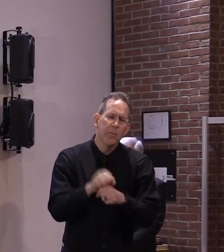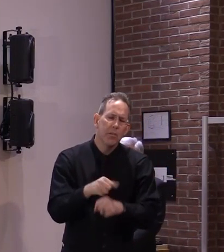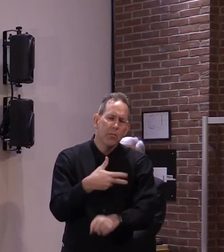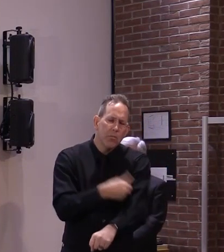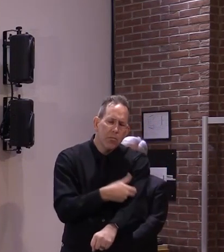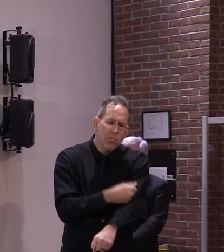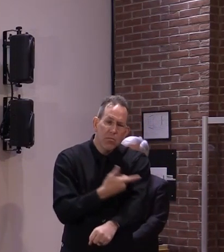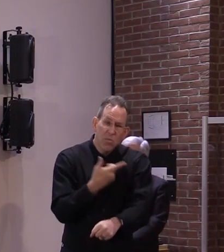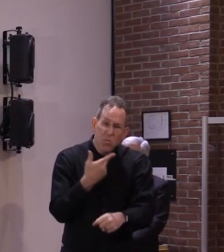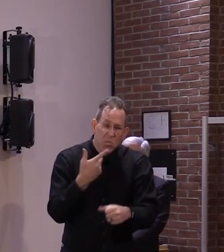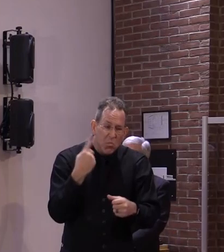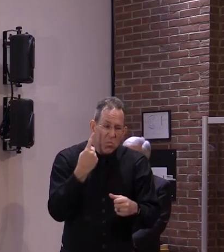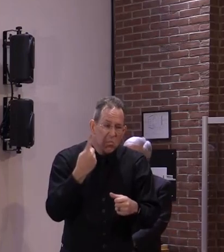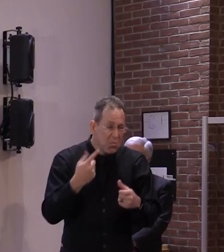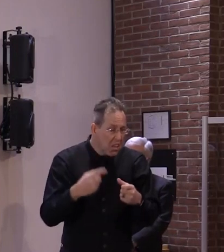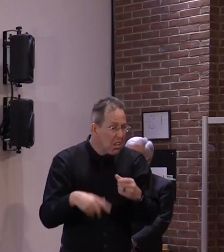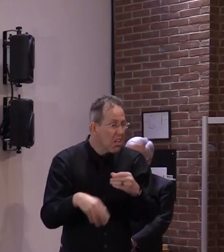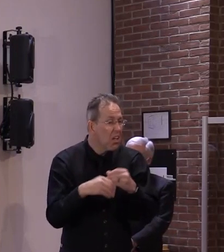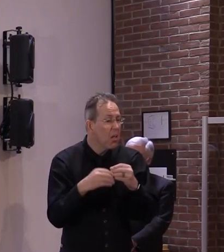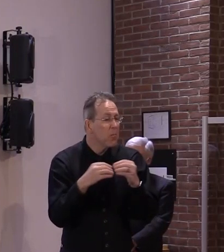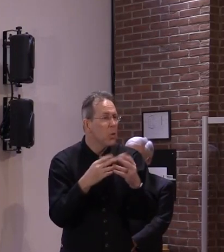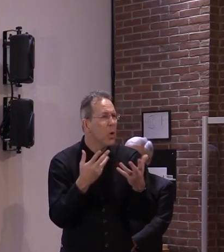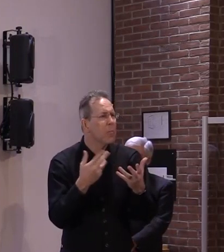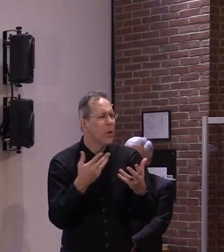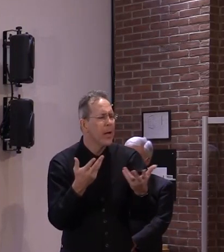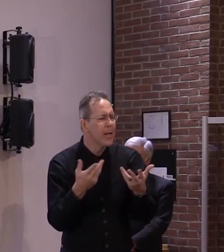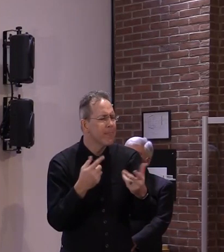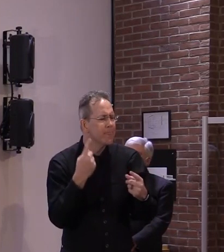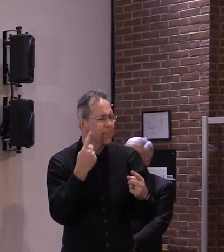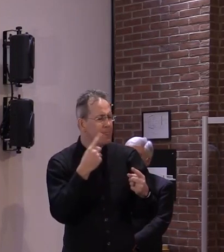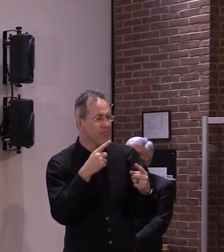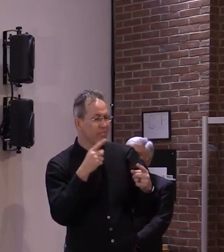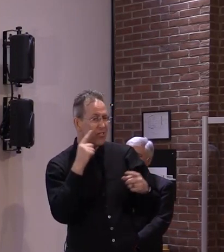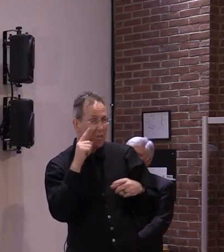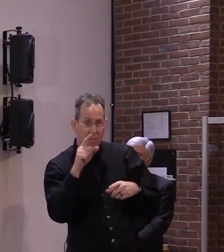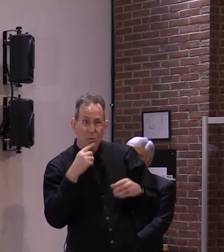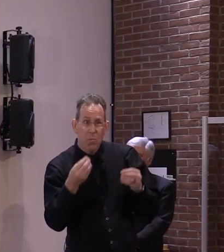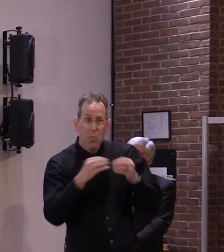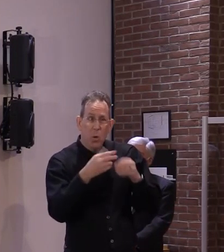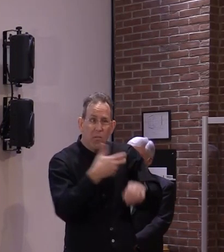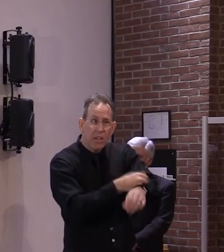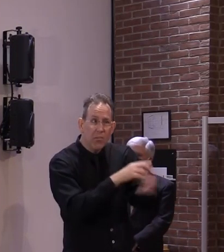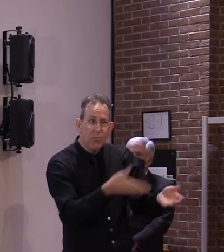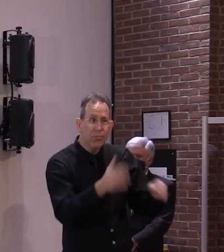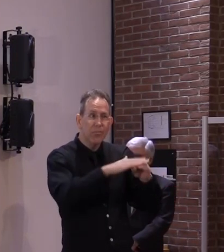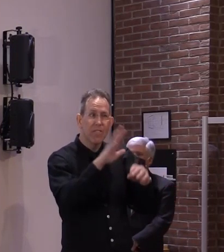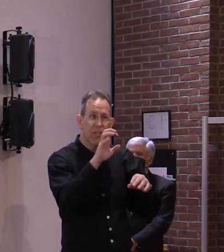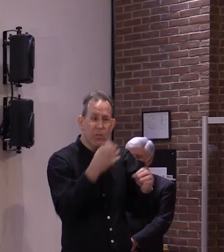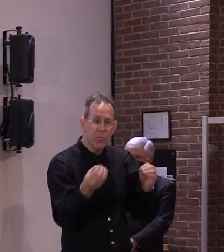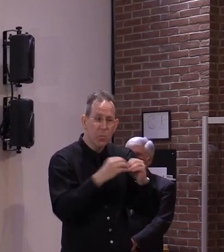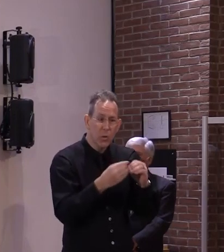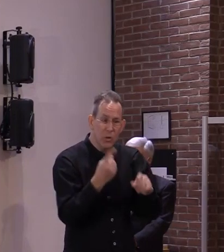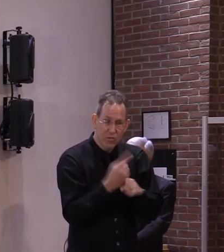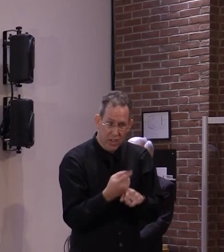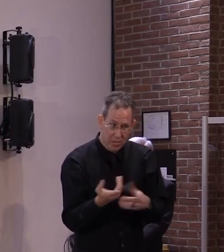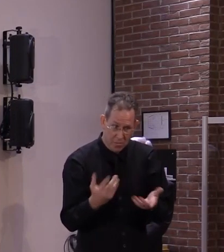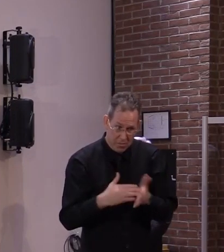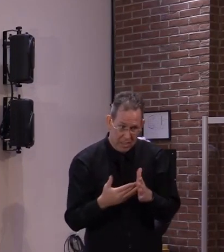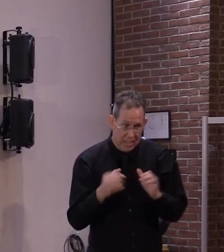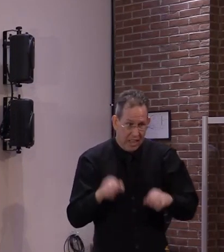you just learned about on the call this morning. Will the state be able to add 2,500 additional appointments next